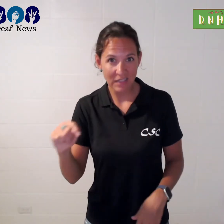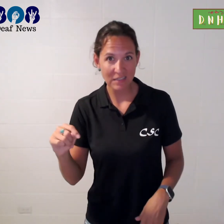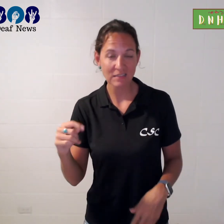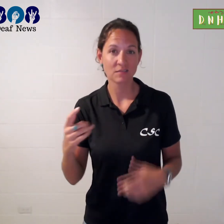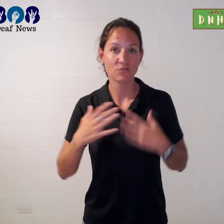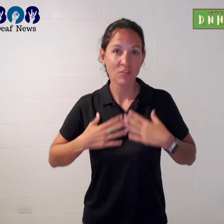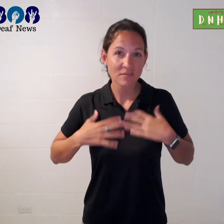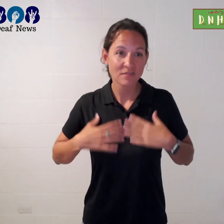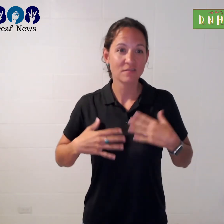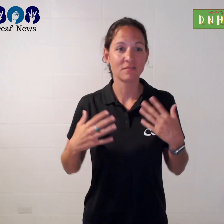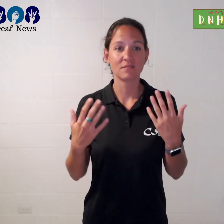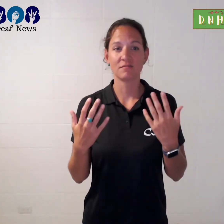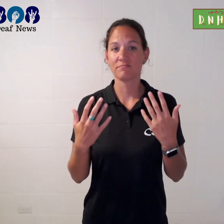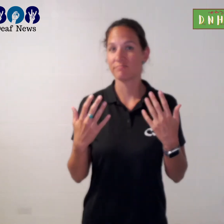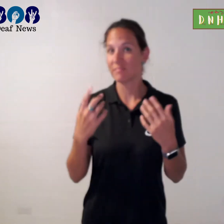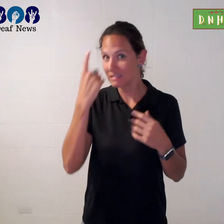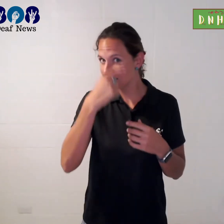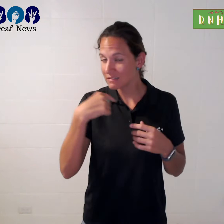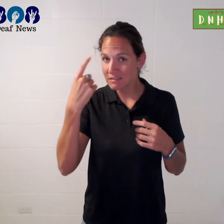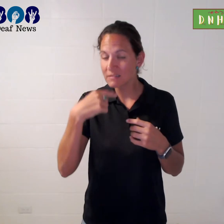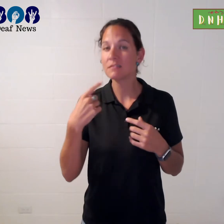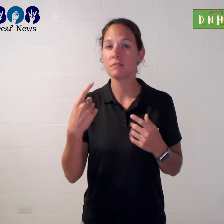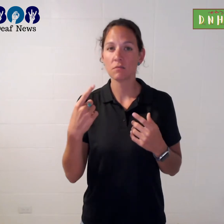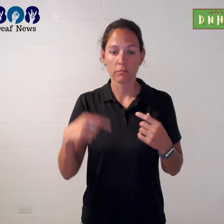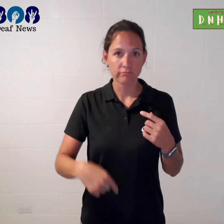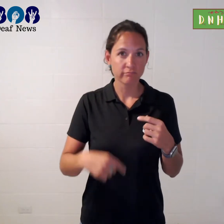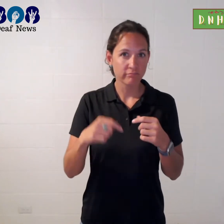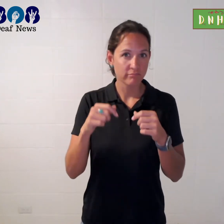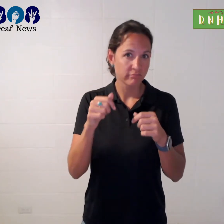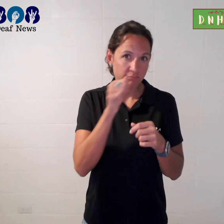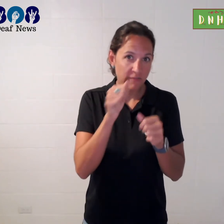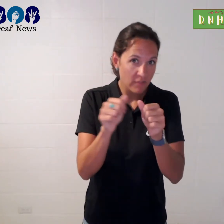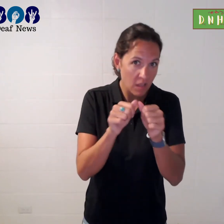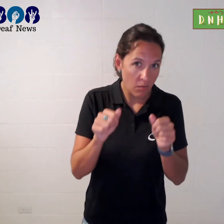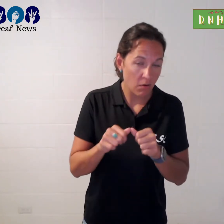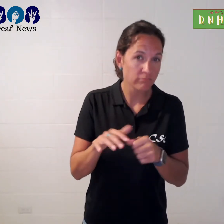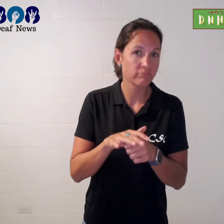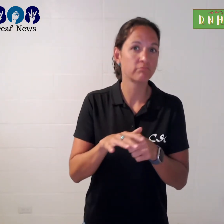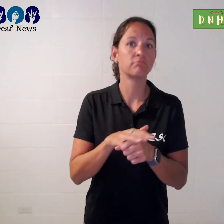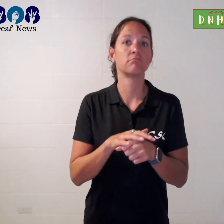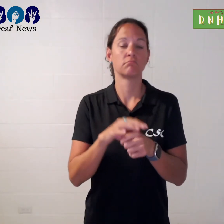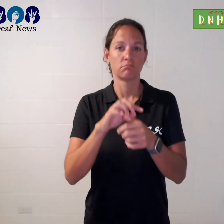rash on your hands, feet, chest,